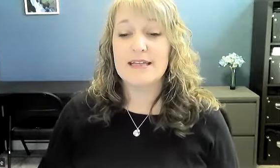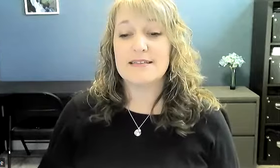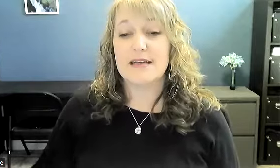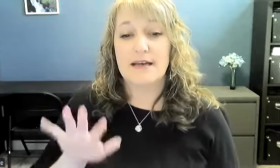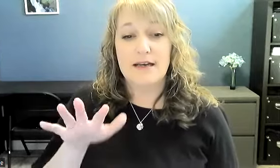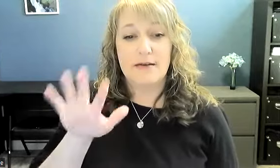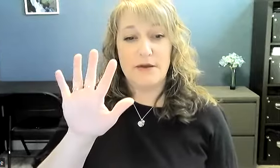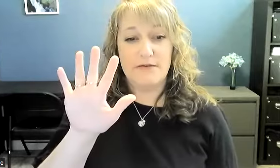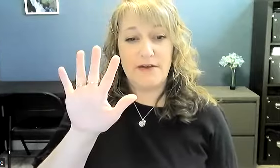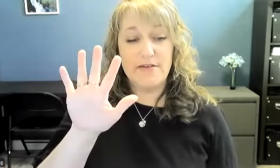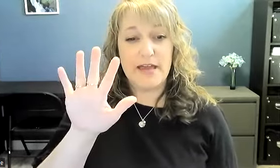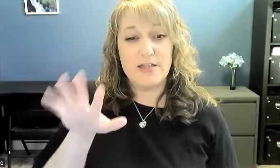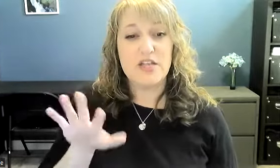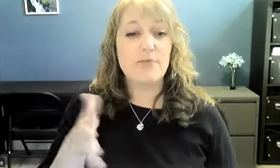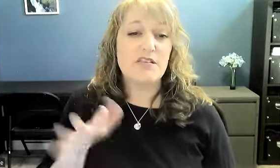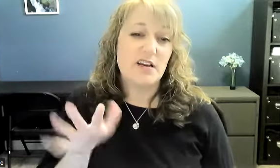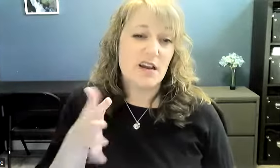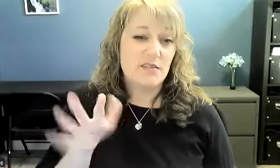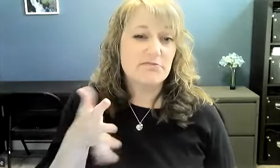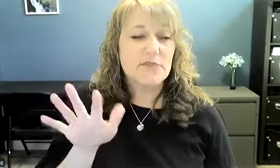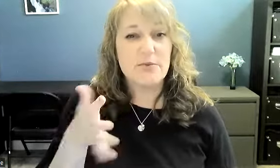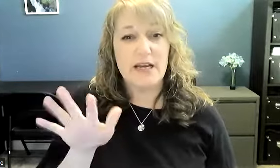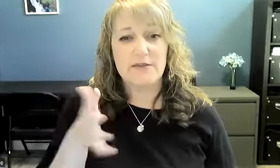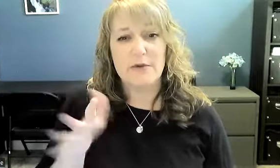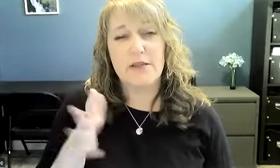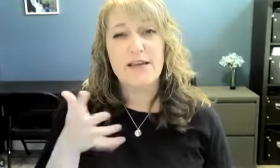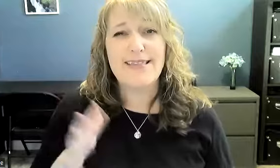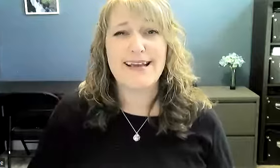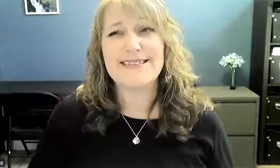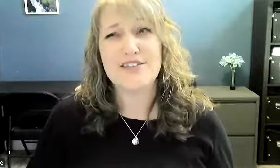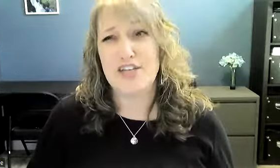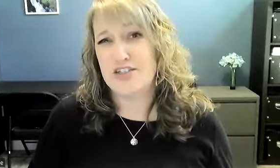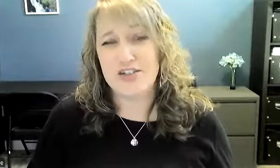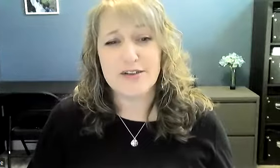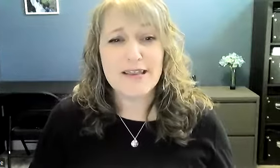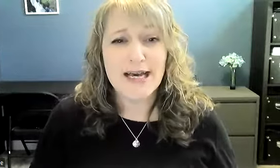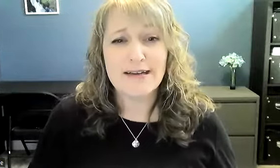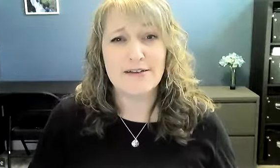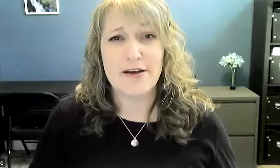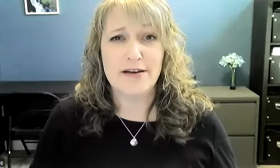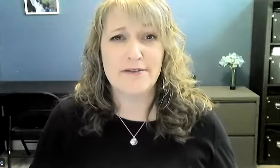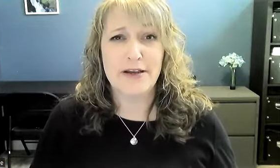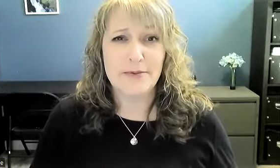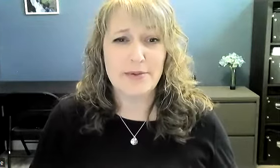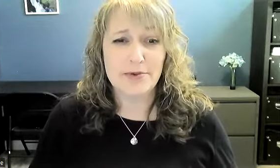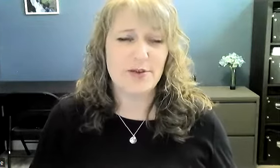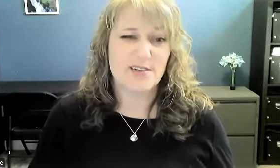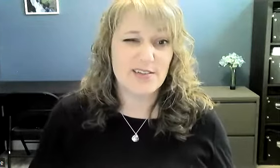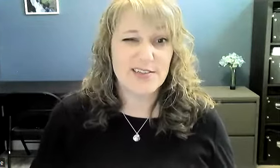it's a 5 hand shape and you kind of do it back and forth. That's a gesture that a lot of hearing people use also.